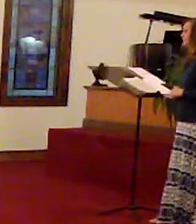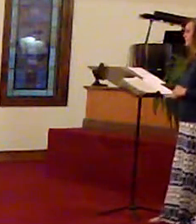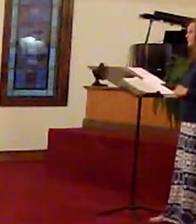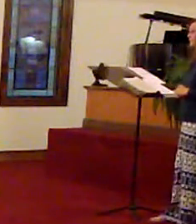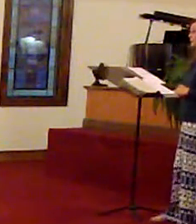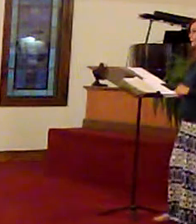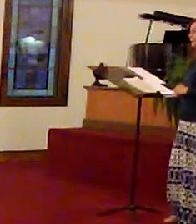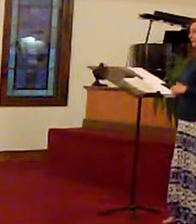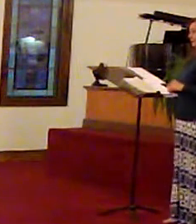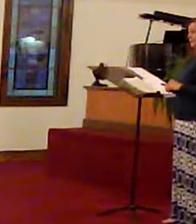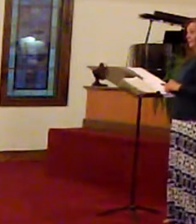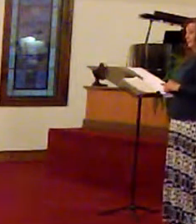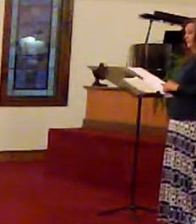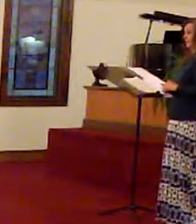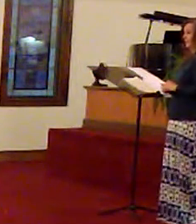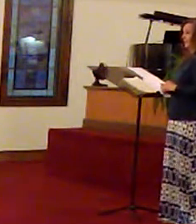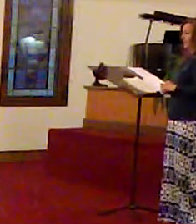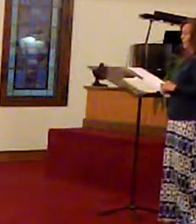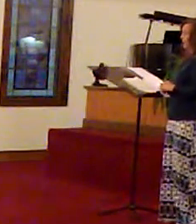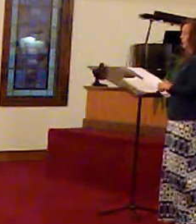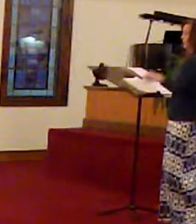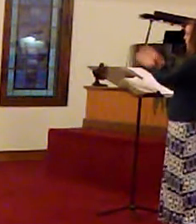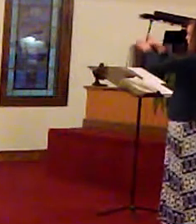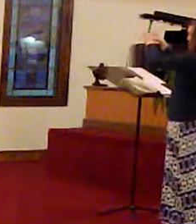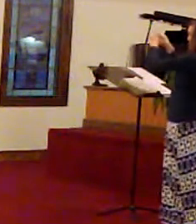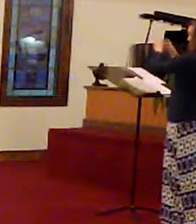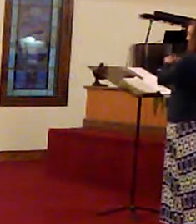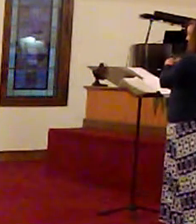Jimmy, you're going to take me at my word?